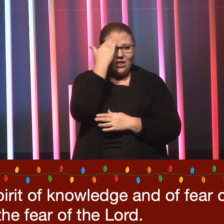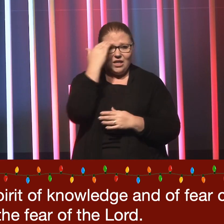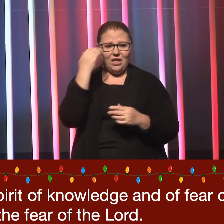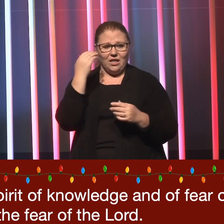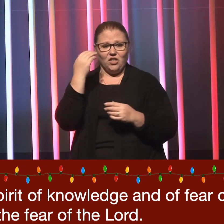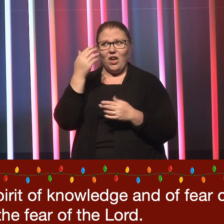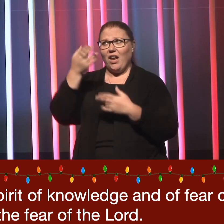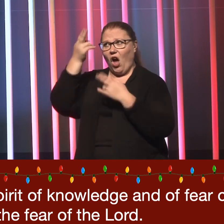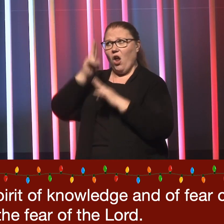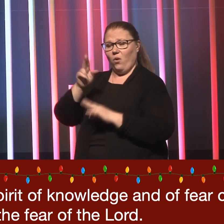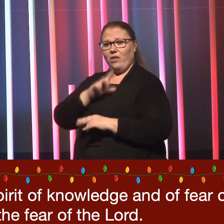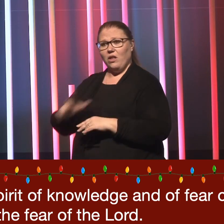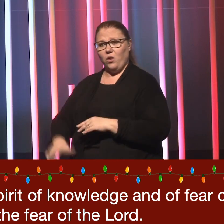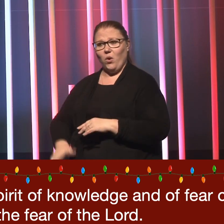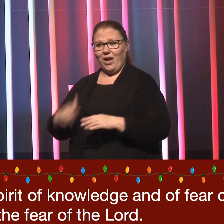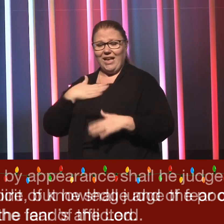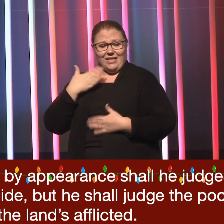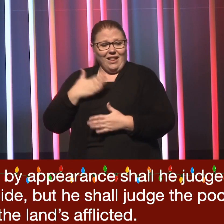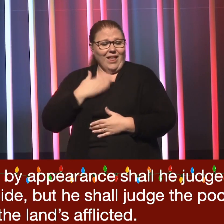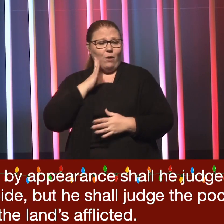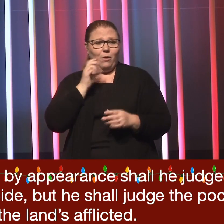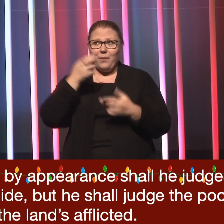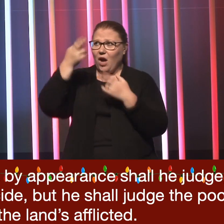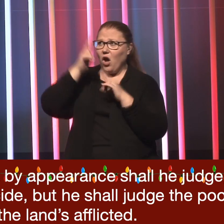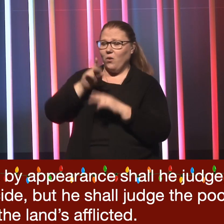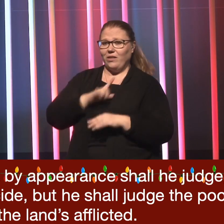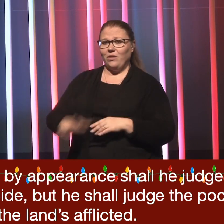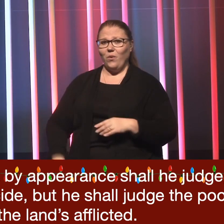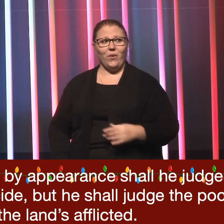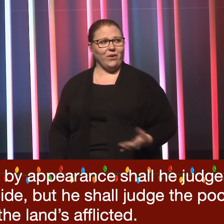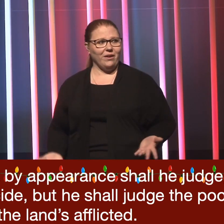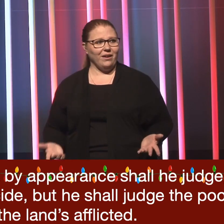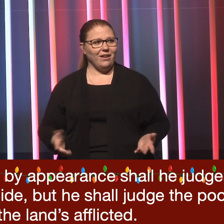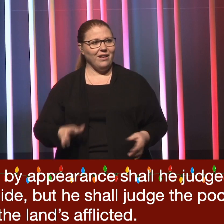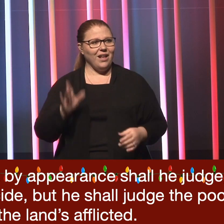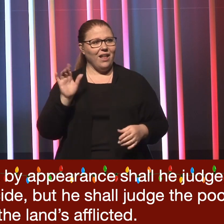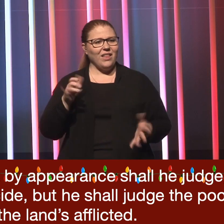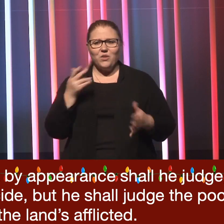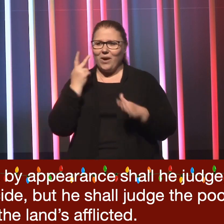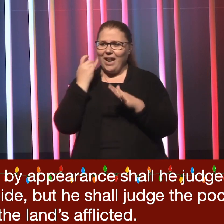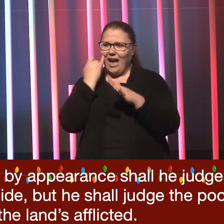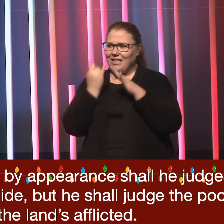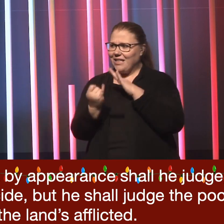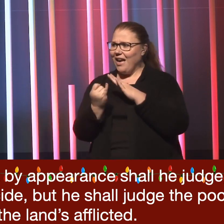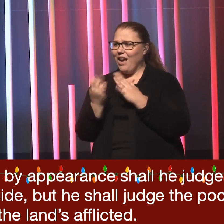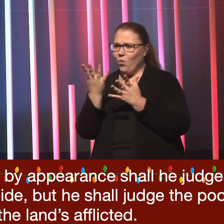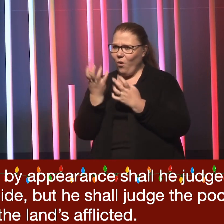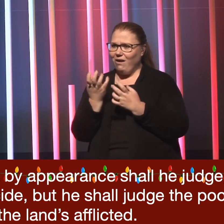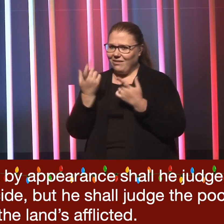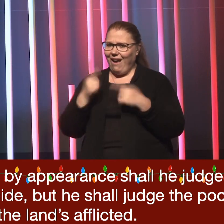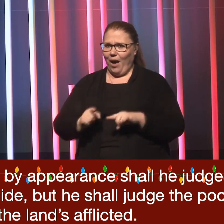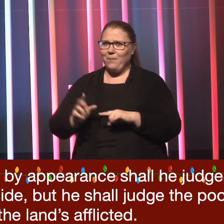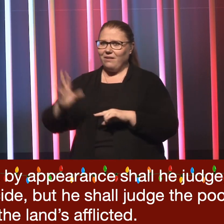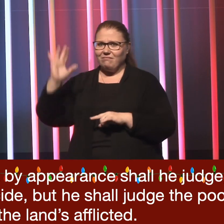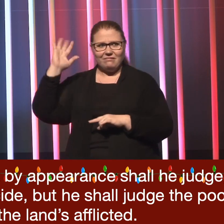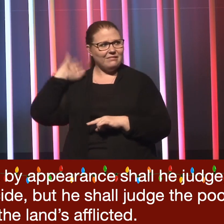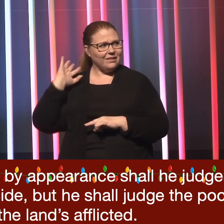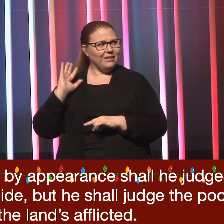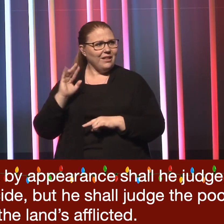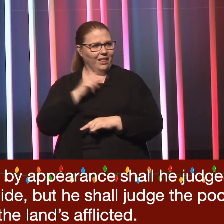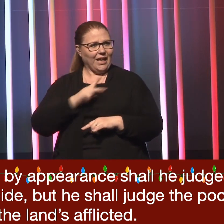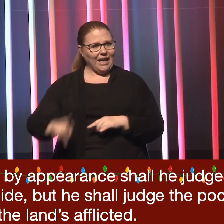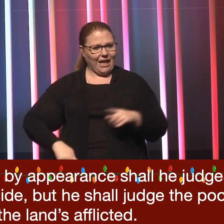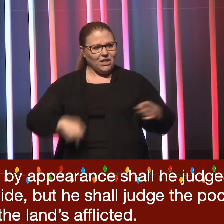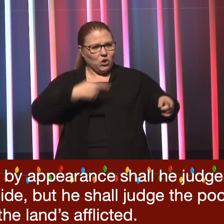fear of the Lord. And his delight shall be the fear of the Lord. Listen to this. This is what Isaiah is longing for in his day. As the kings